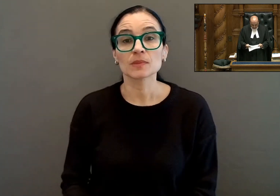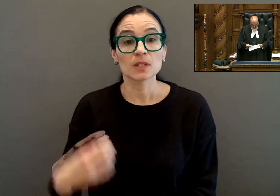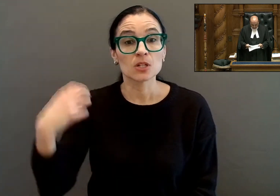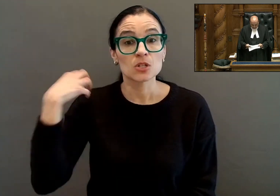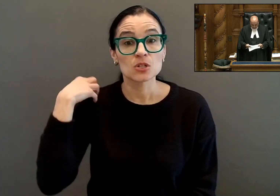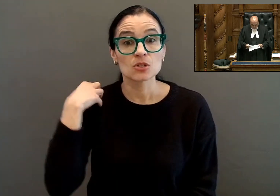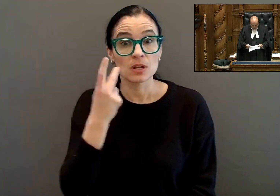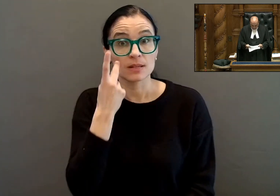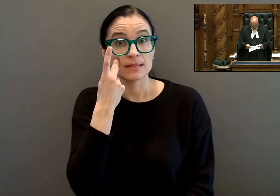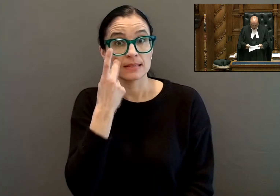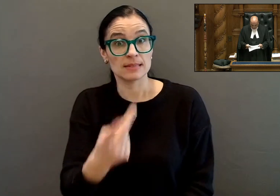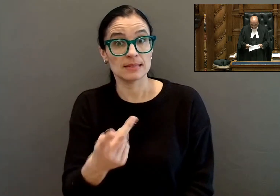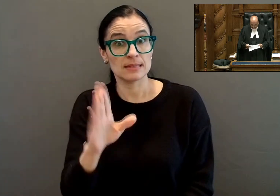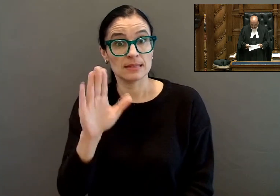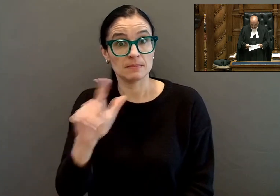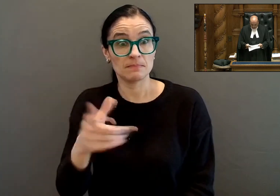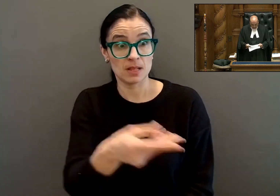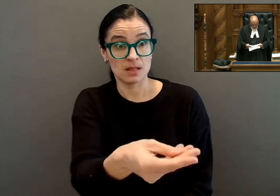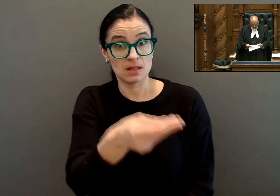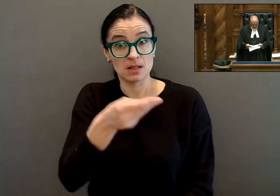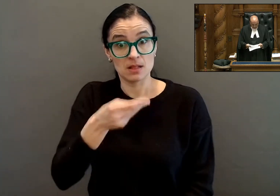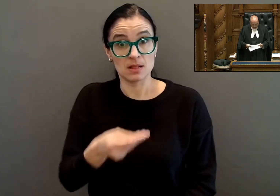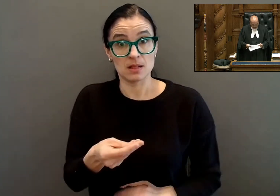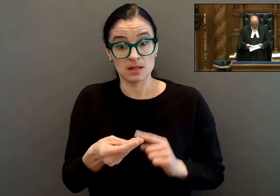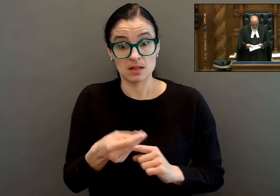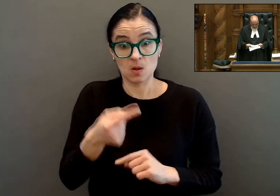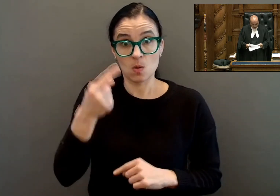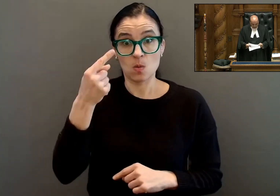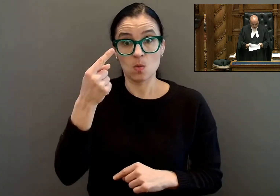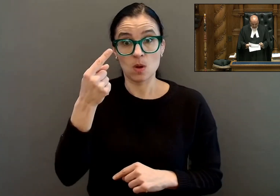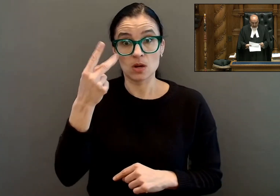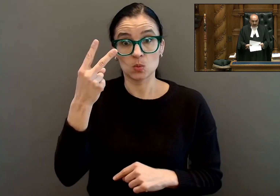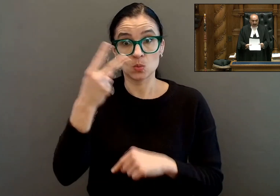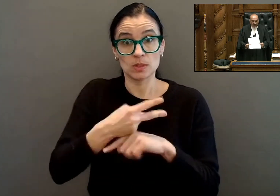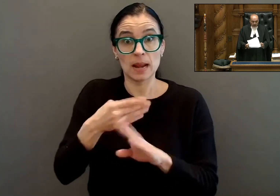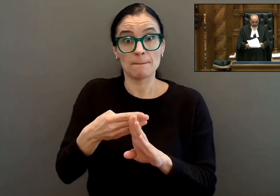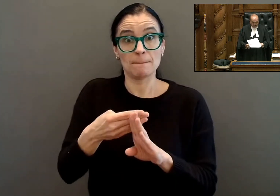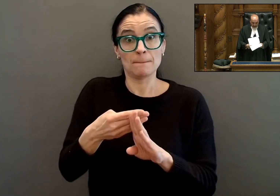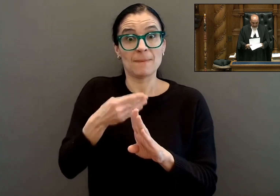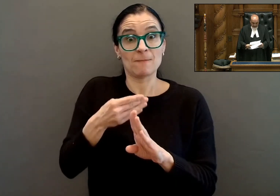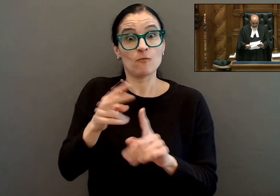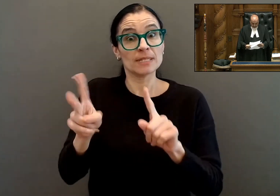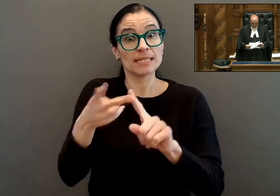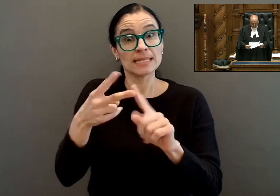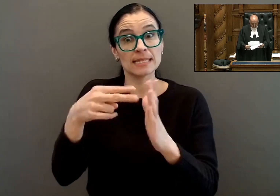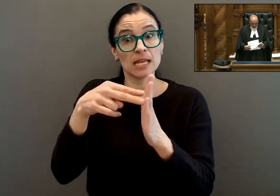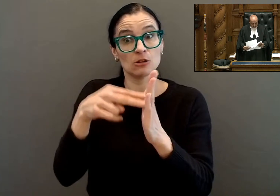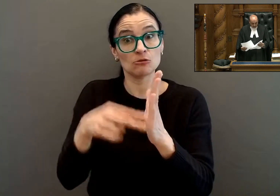their anticipated second reading debate, putting their eligibility to proceed at risk.